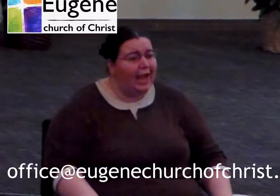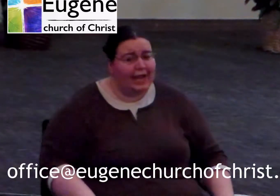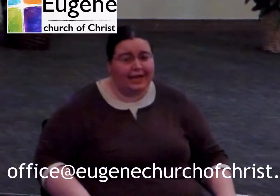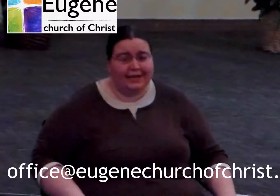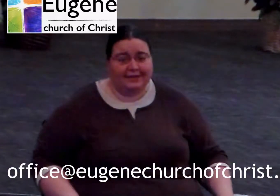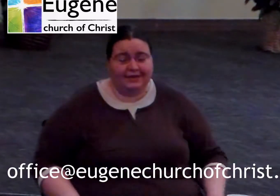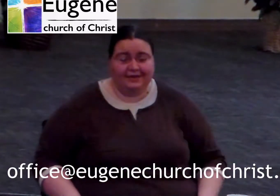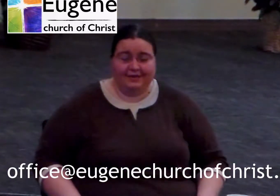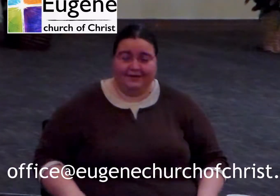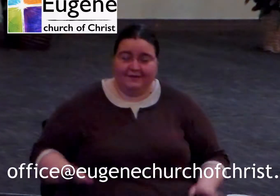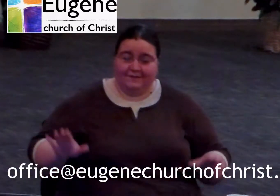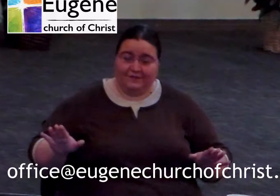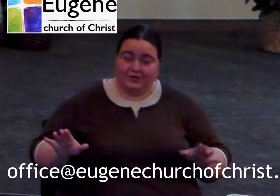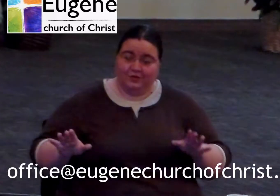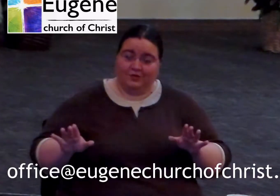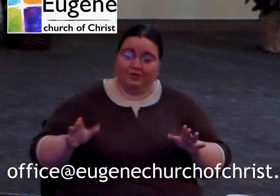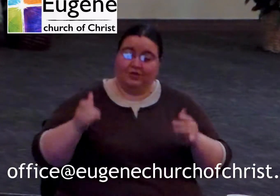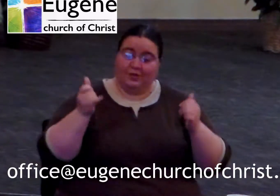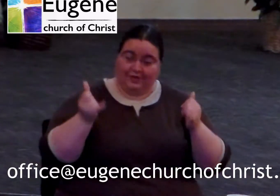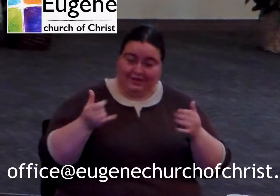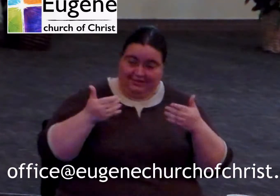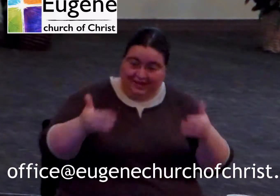Okay, go on.